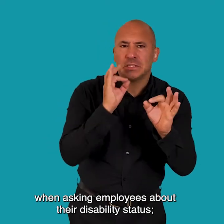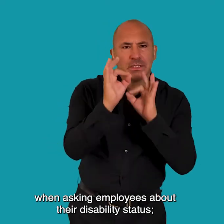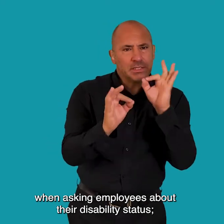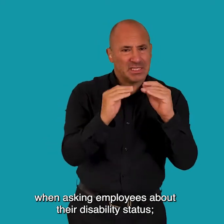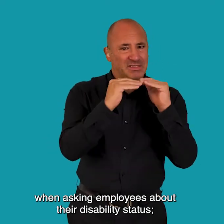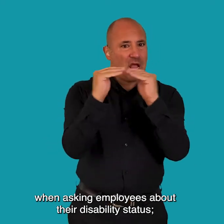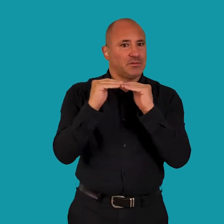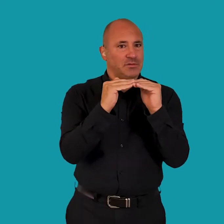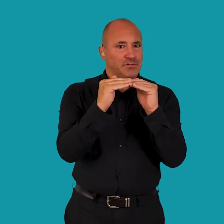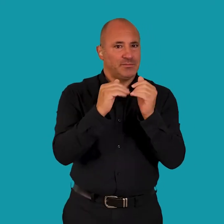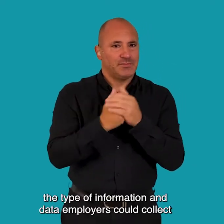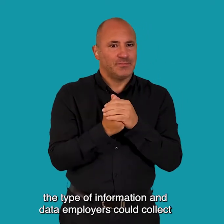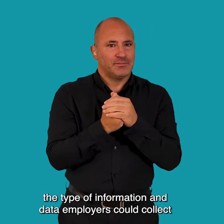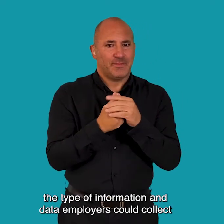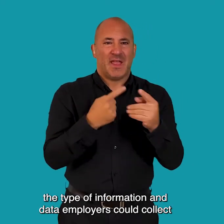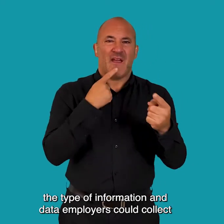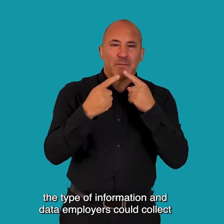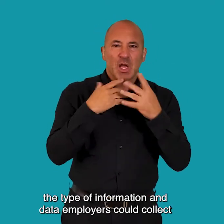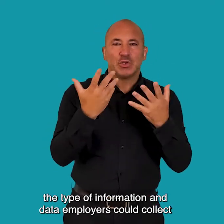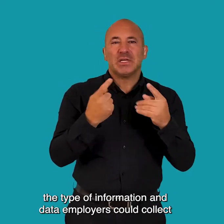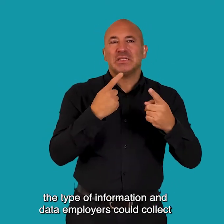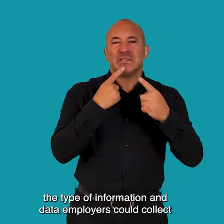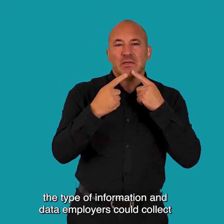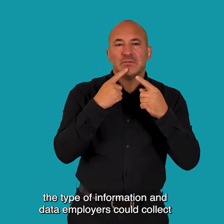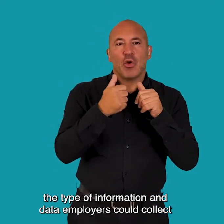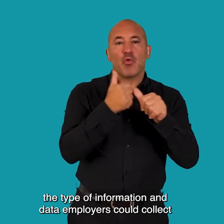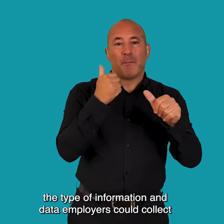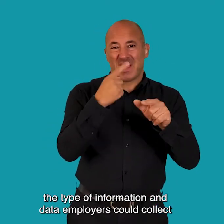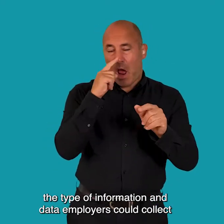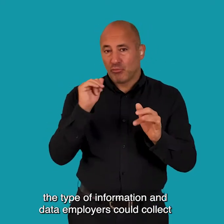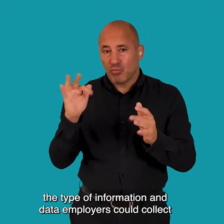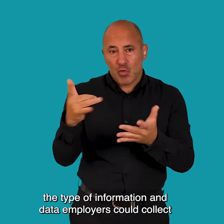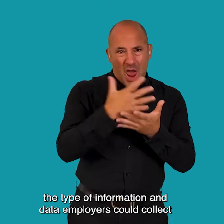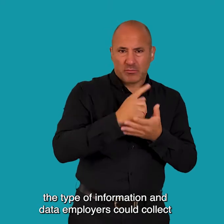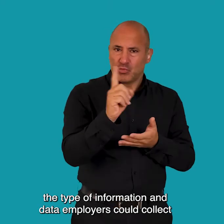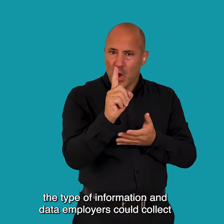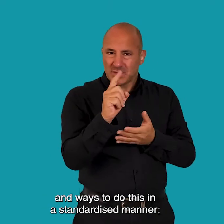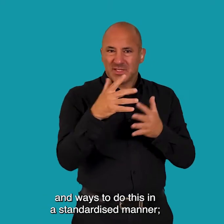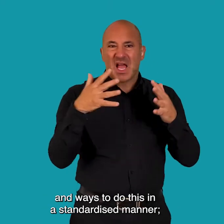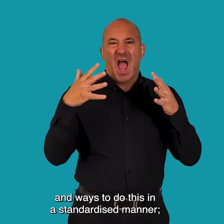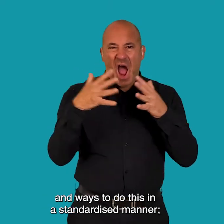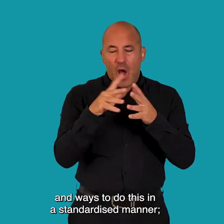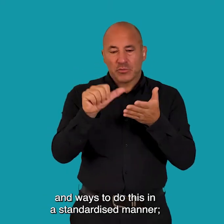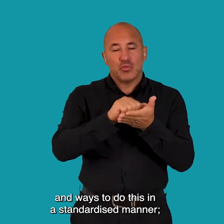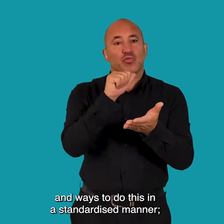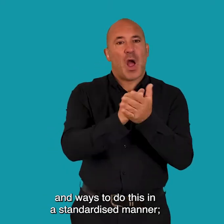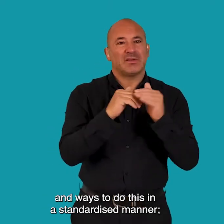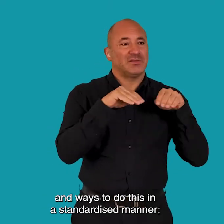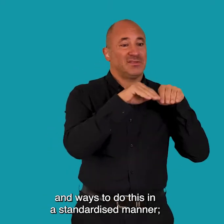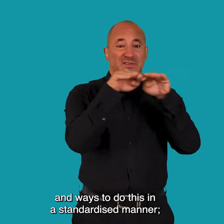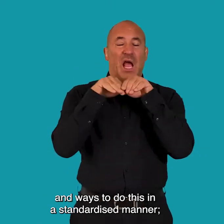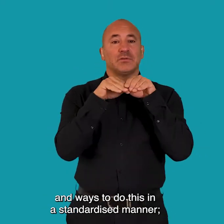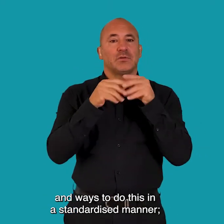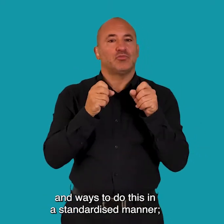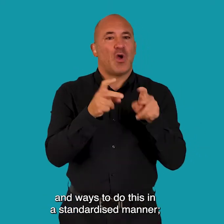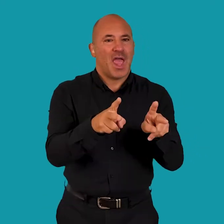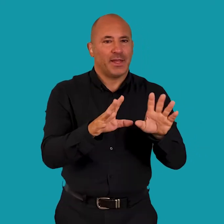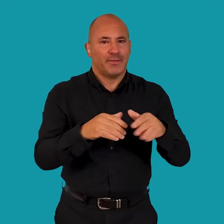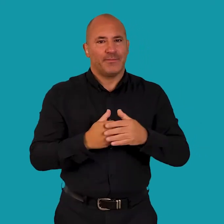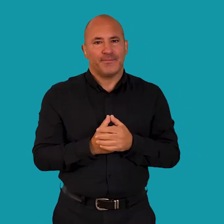status, the type of information and data employers could collect and ways to do this in a standardised manner,